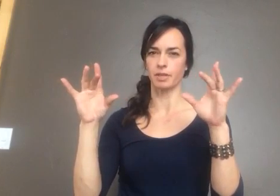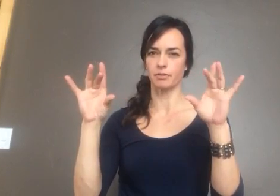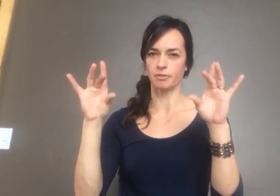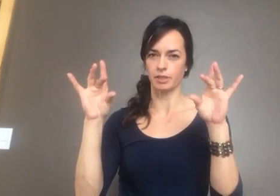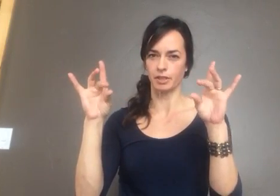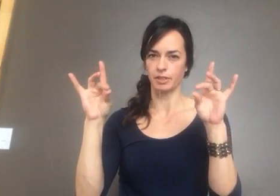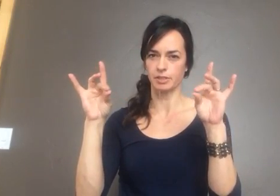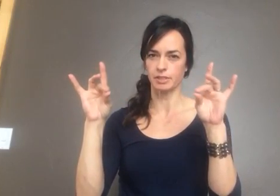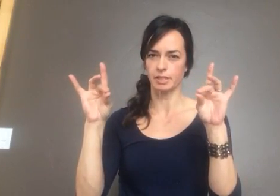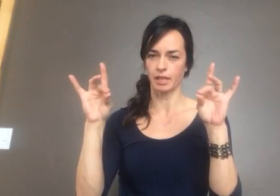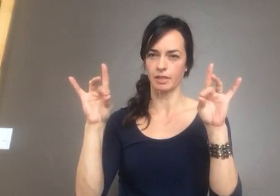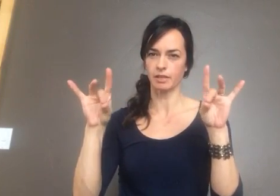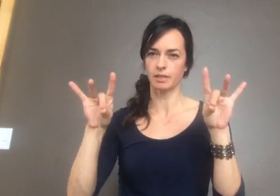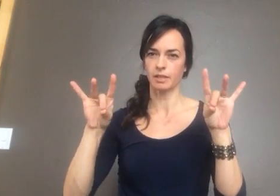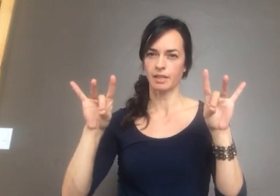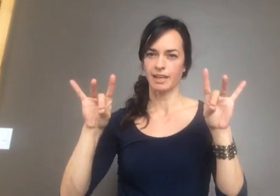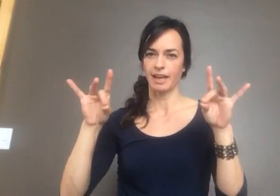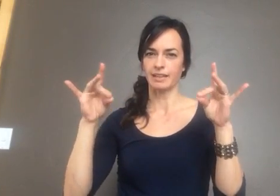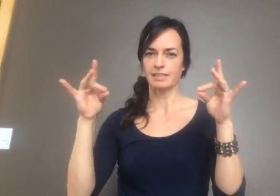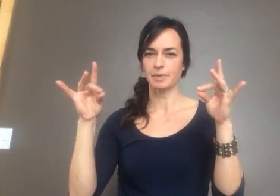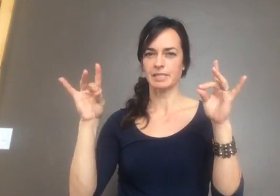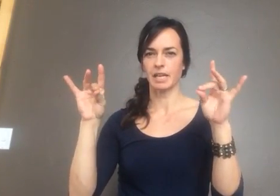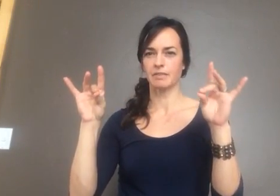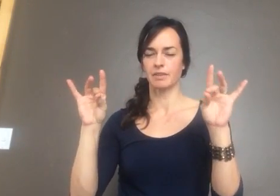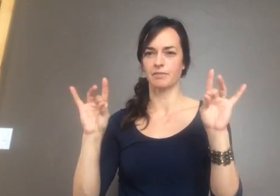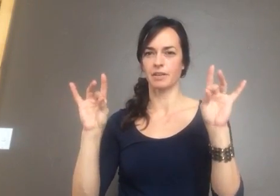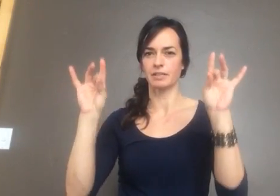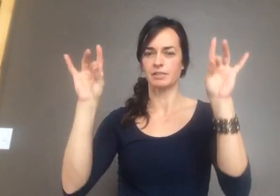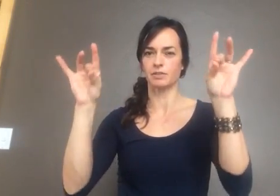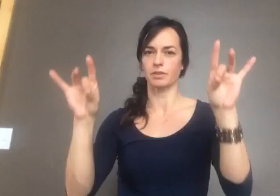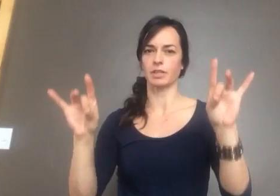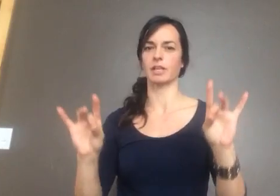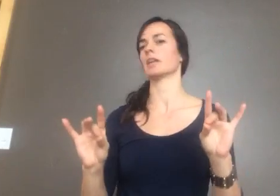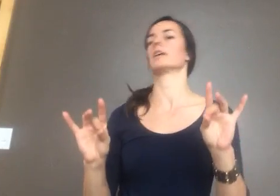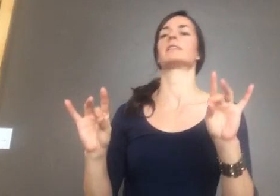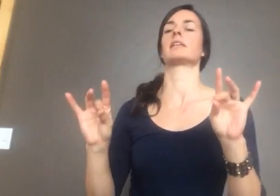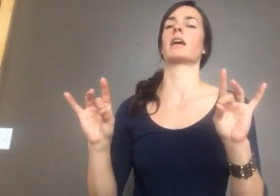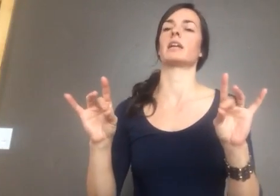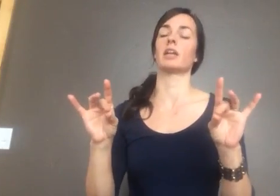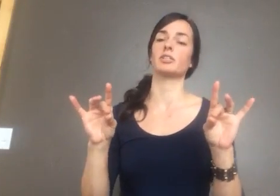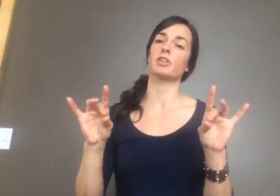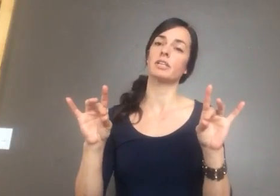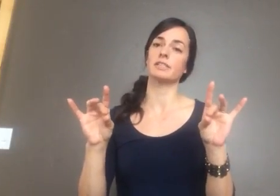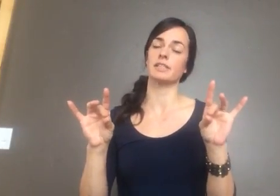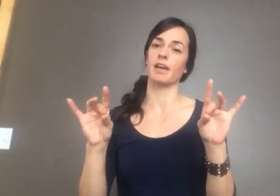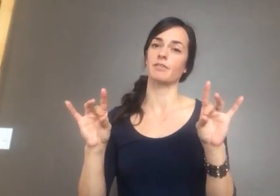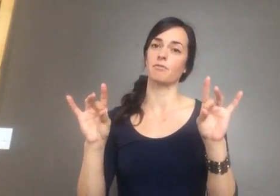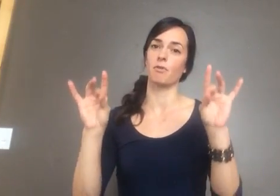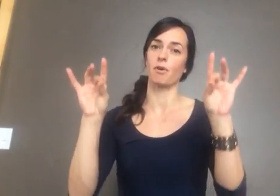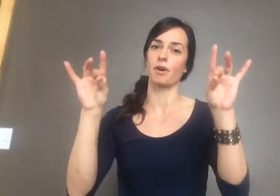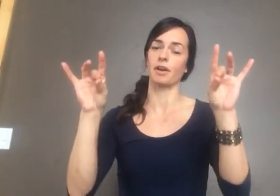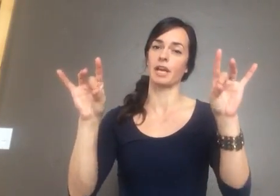middle fingers together, and this makes kind of the face or the sign, an Australian sign for